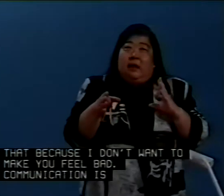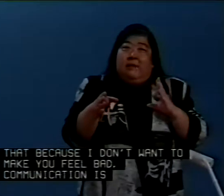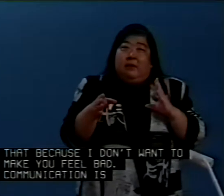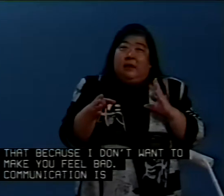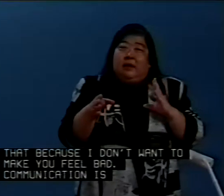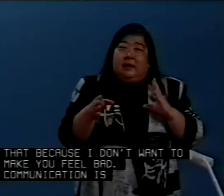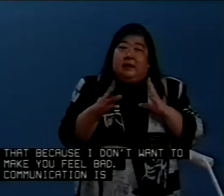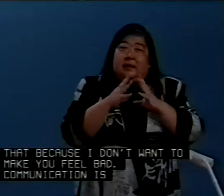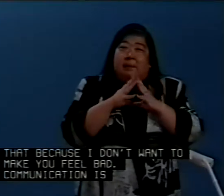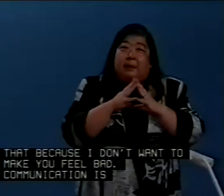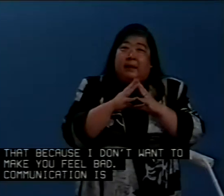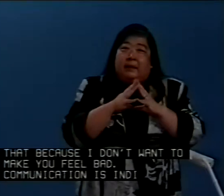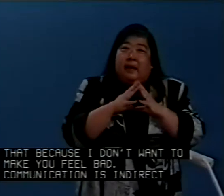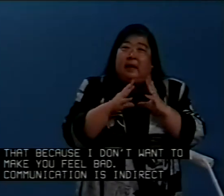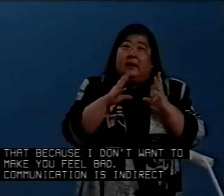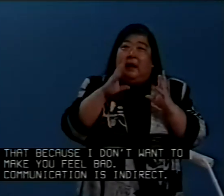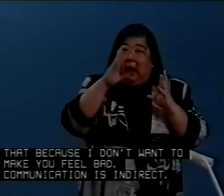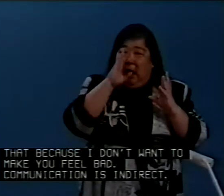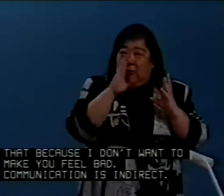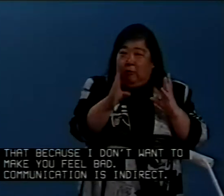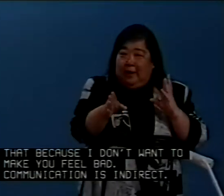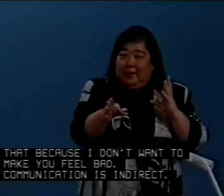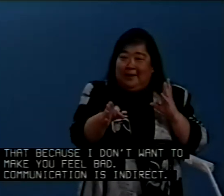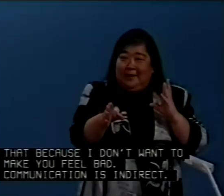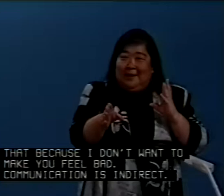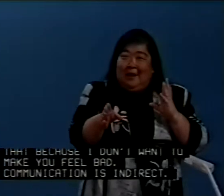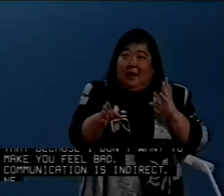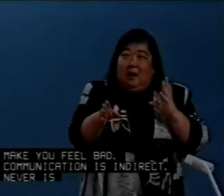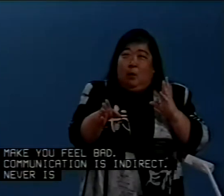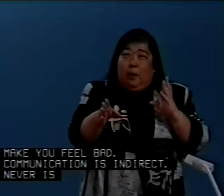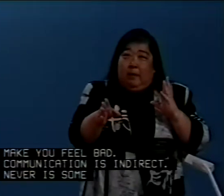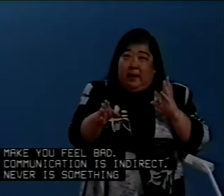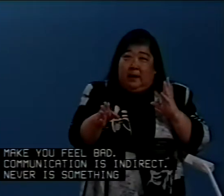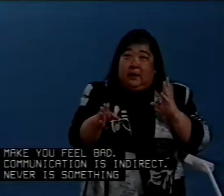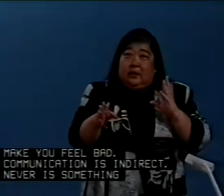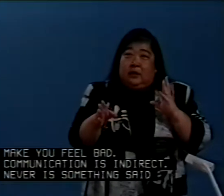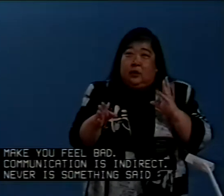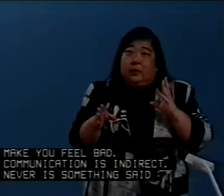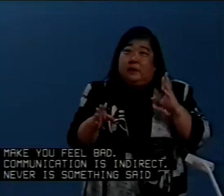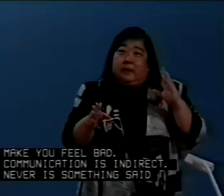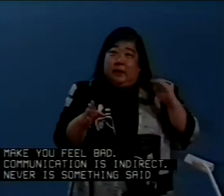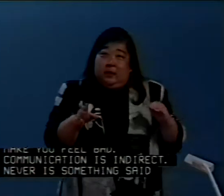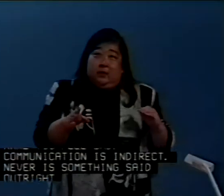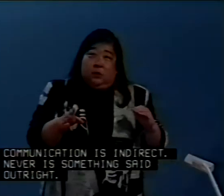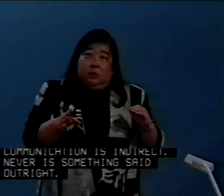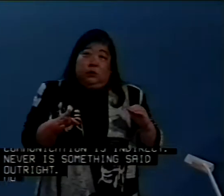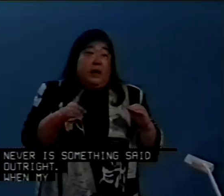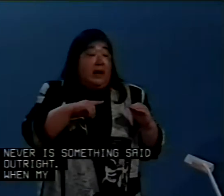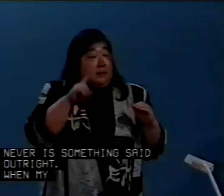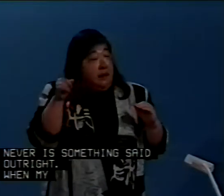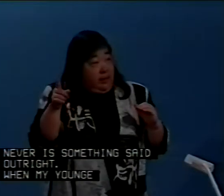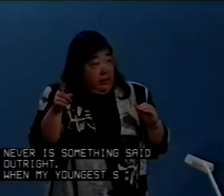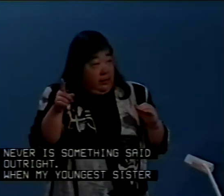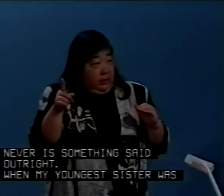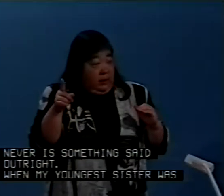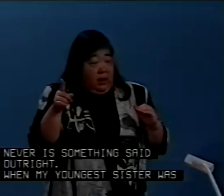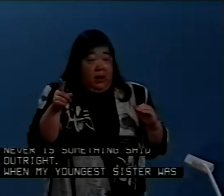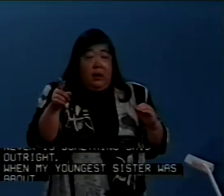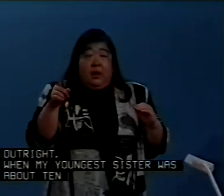Never is something said outright. When my youngest sister was about 10 years old, she asked my mother if